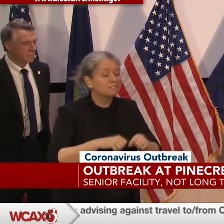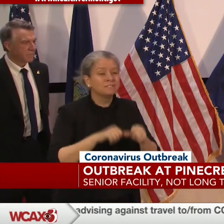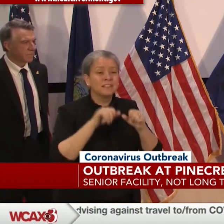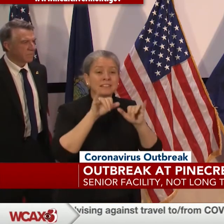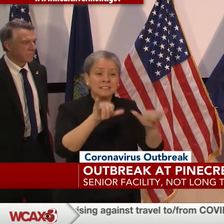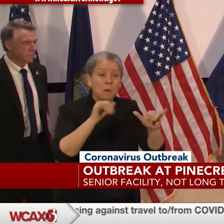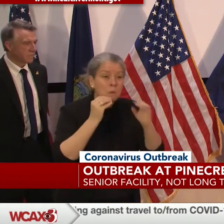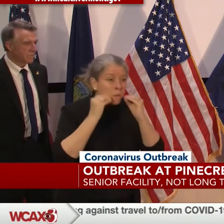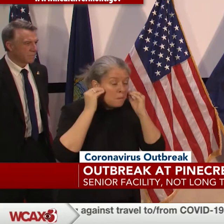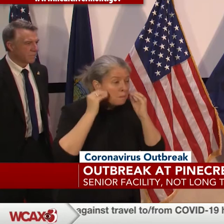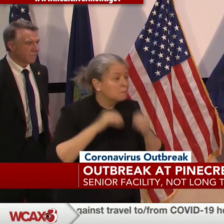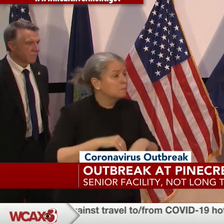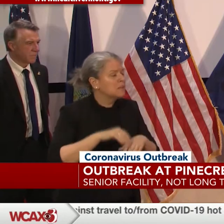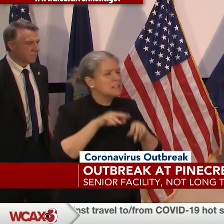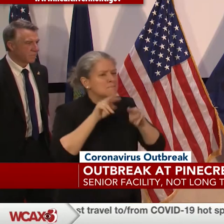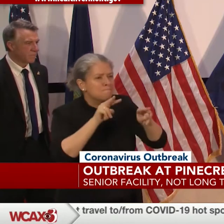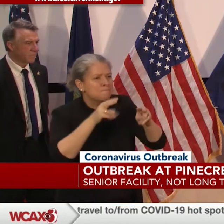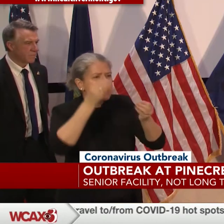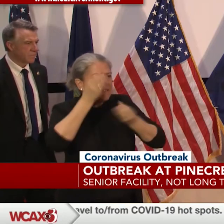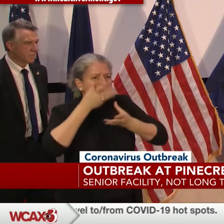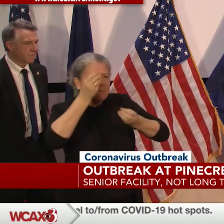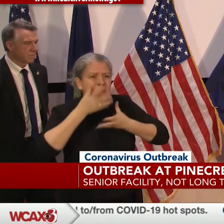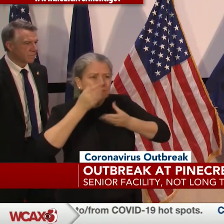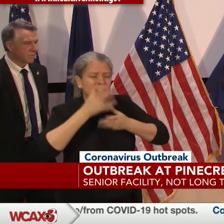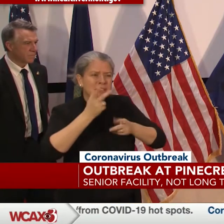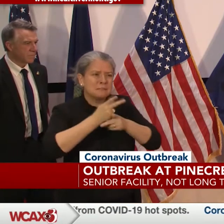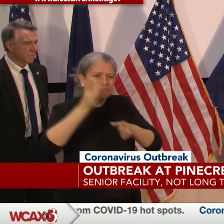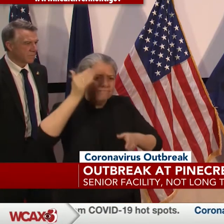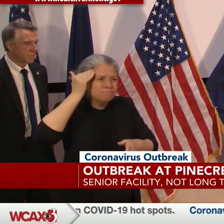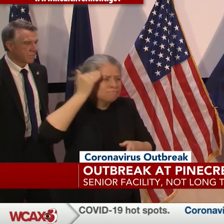informed. Based on the number of